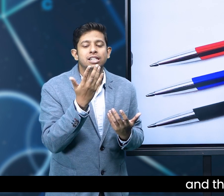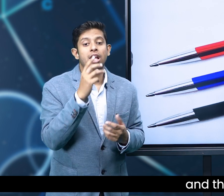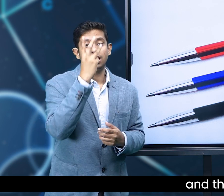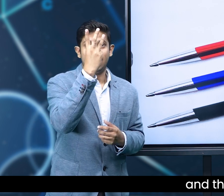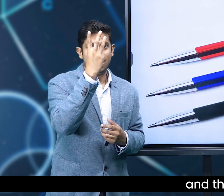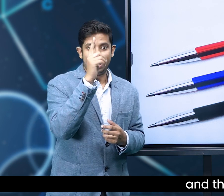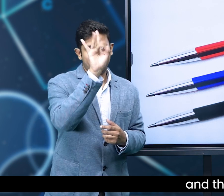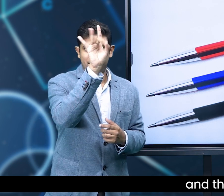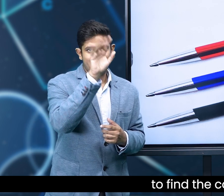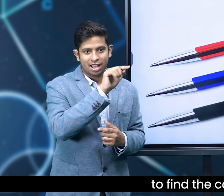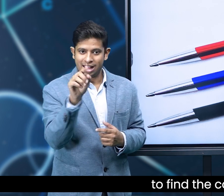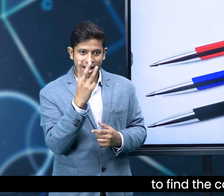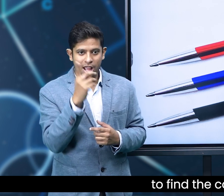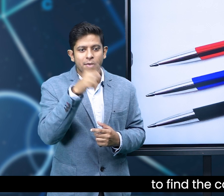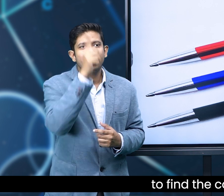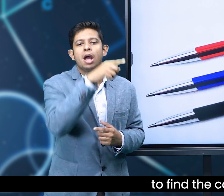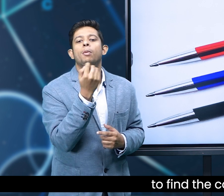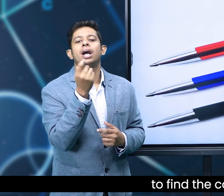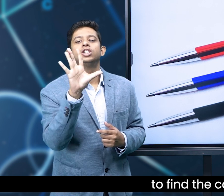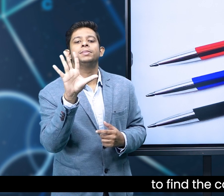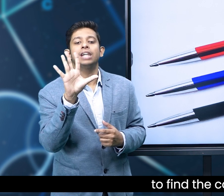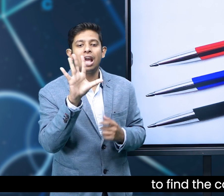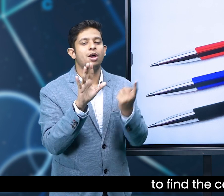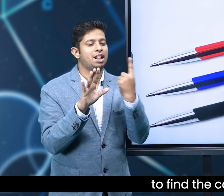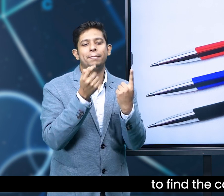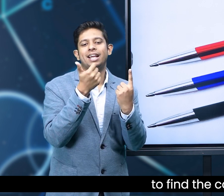then multiply to find the cost of more pens.